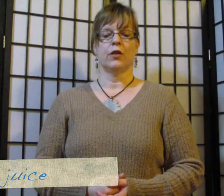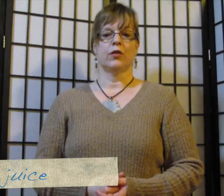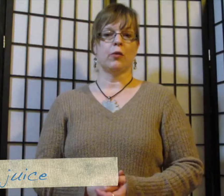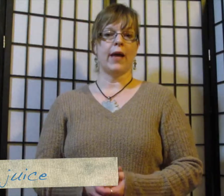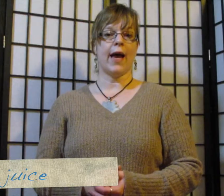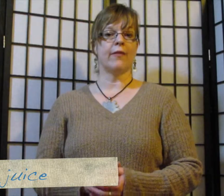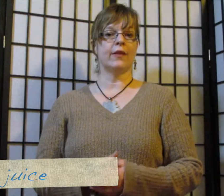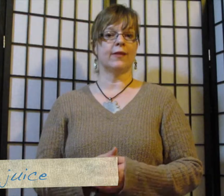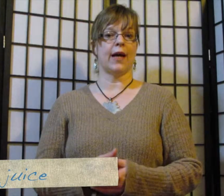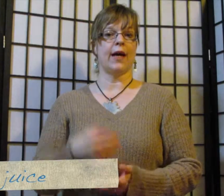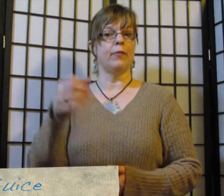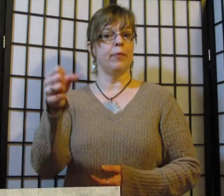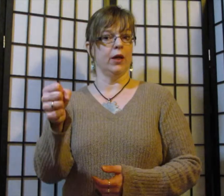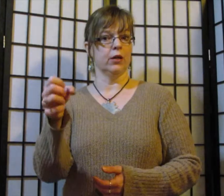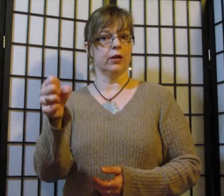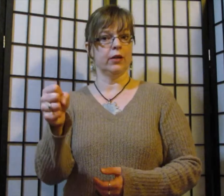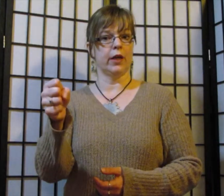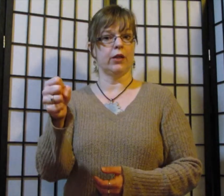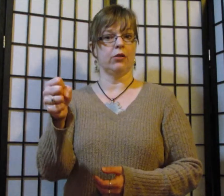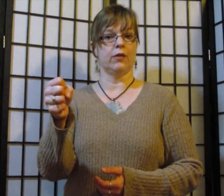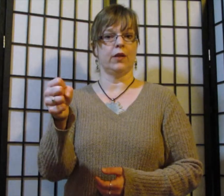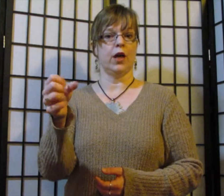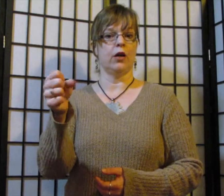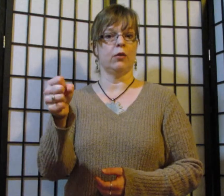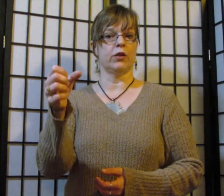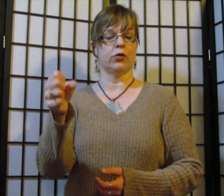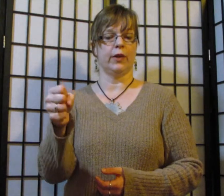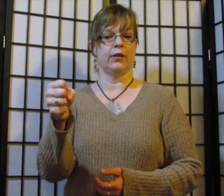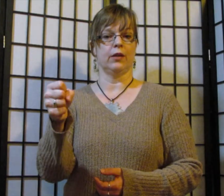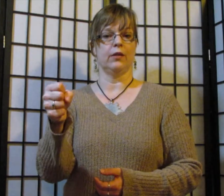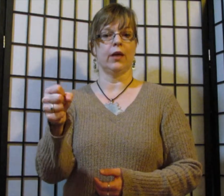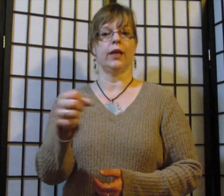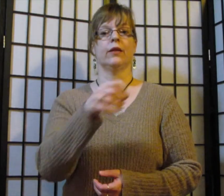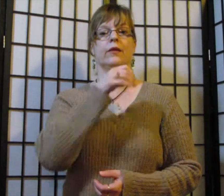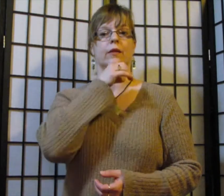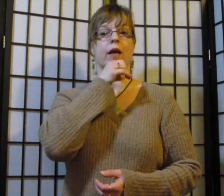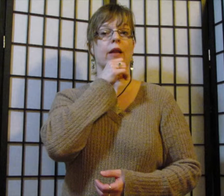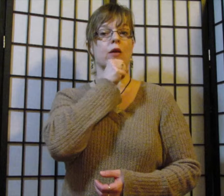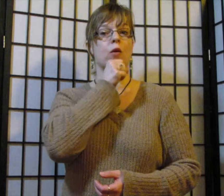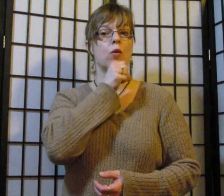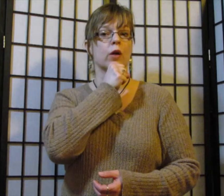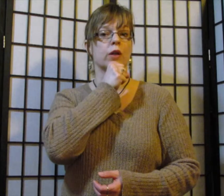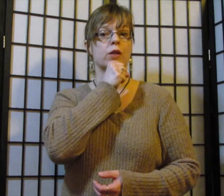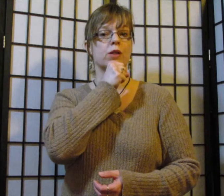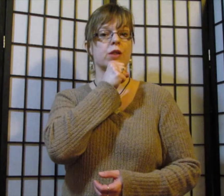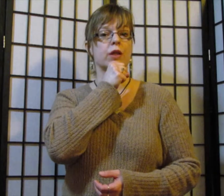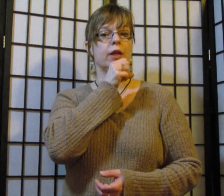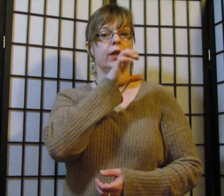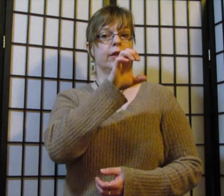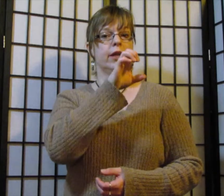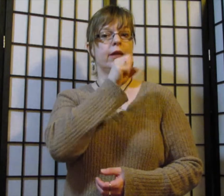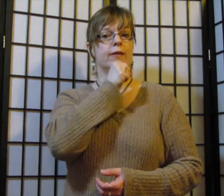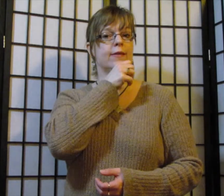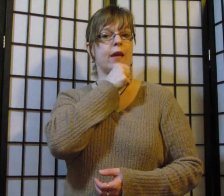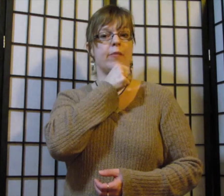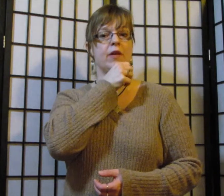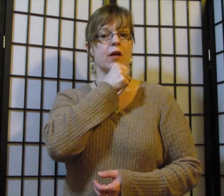So we have the sign milk that uses the O and squeezes, and this color orange that is the same thing on